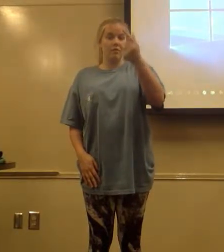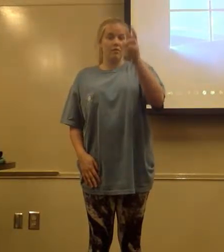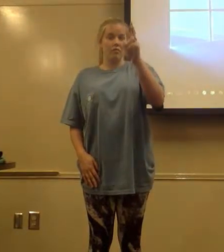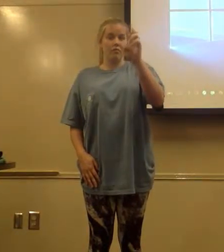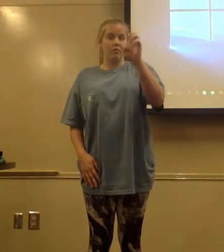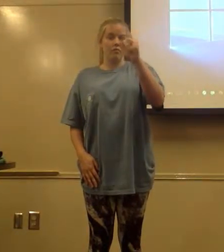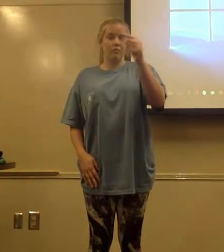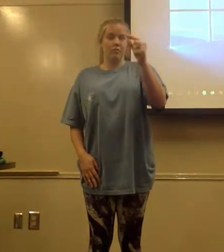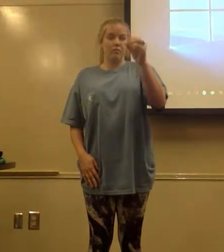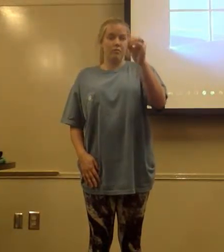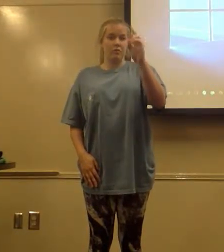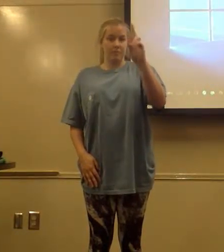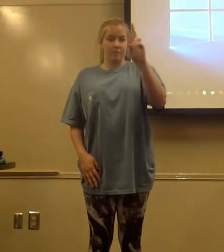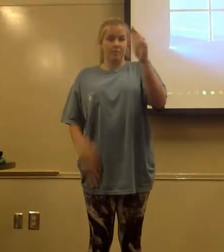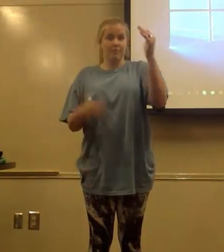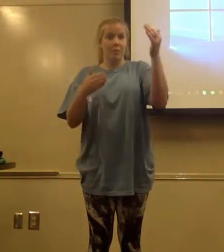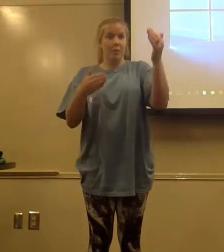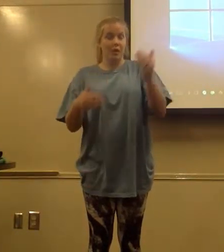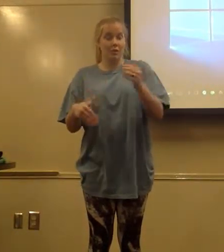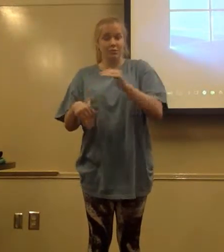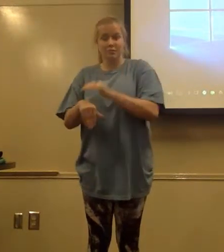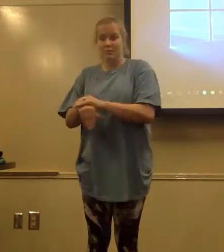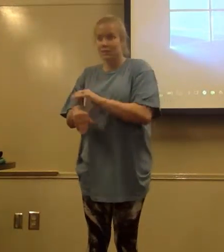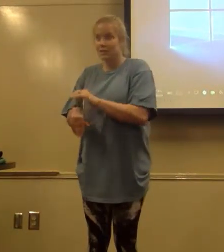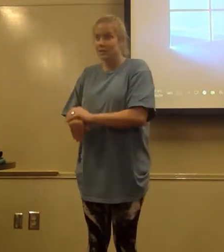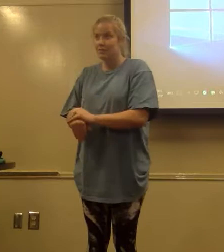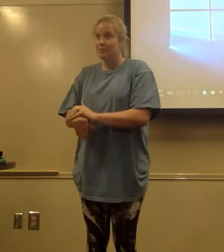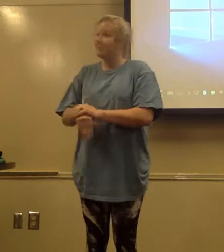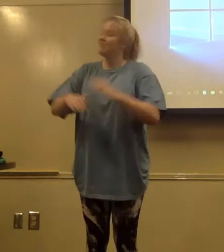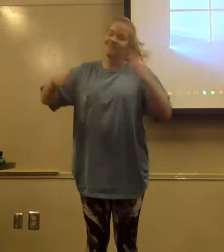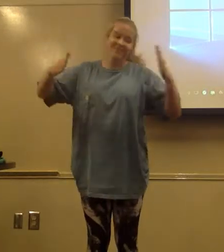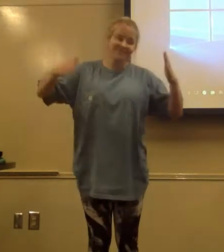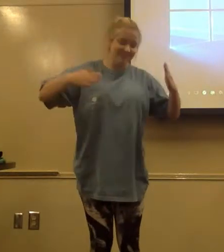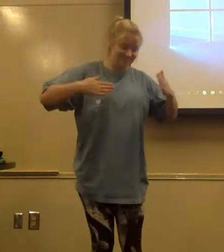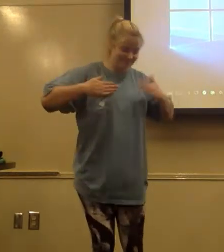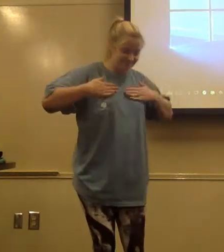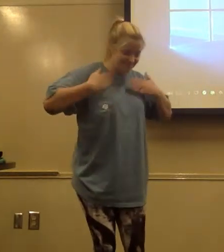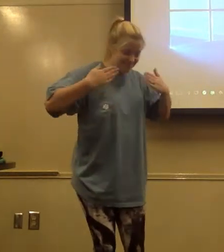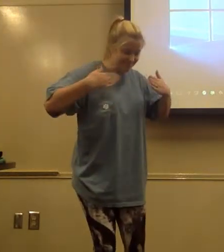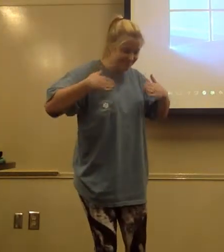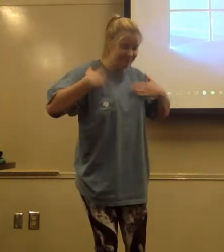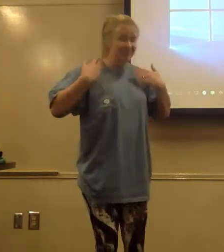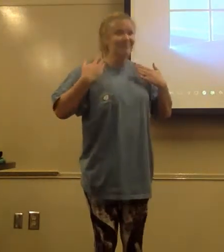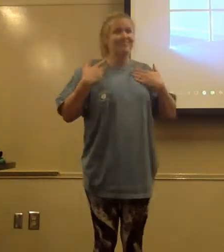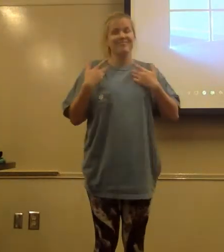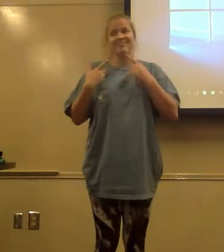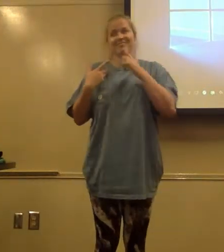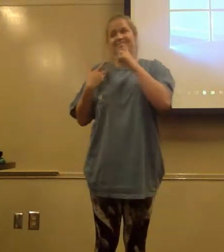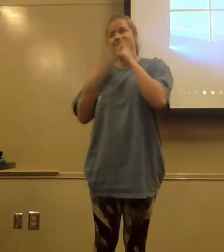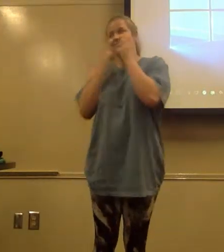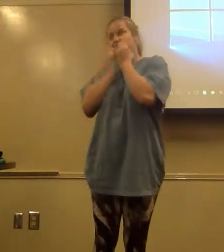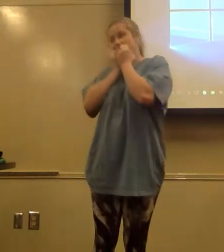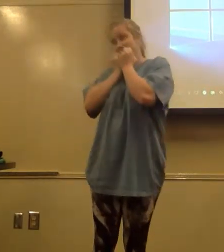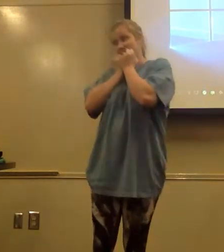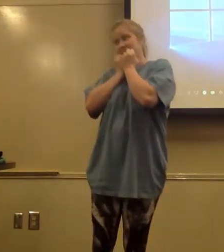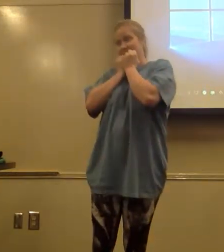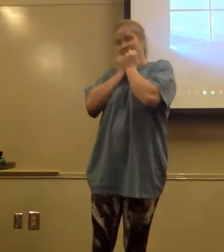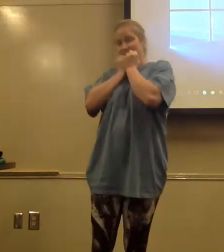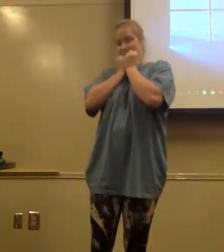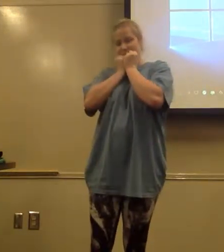Dr. Greger, welcome to England. I'm happy to be here. Thank you so much. We really, really appreciate it. Let's get straight into it because I know you've